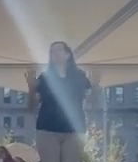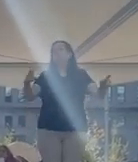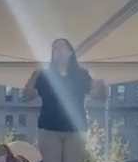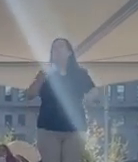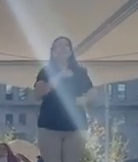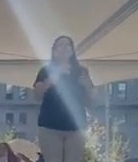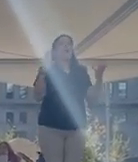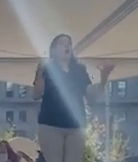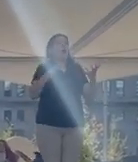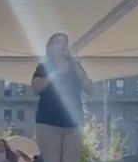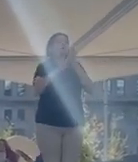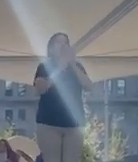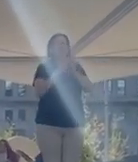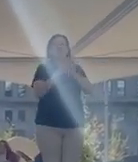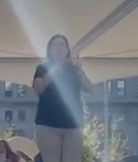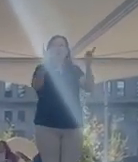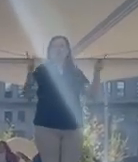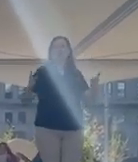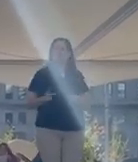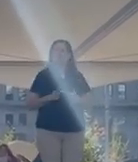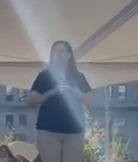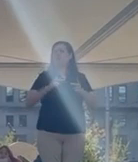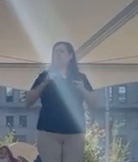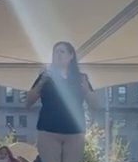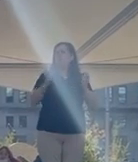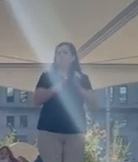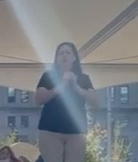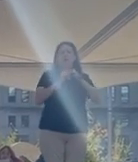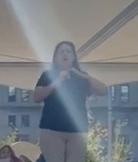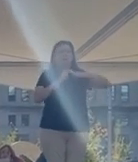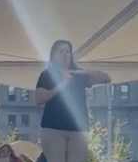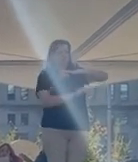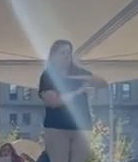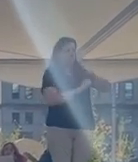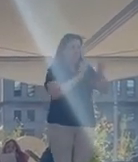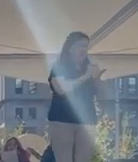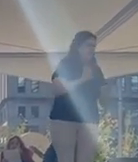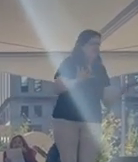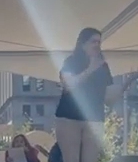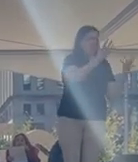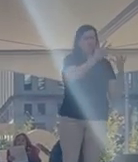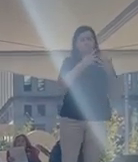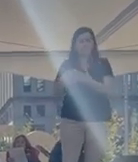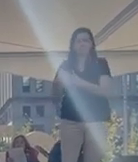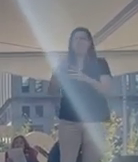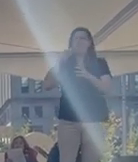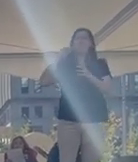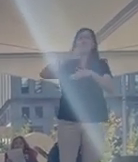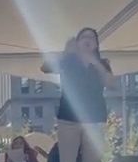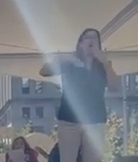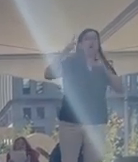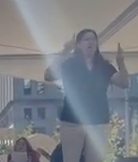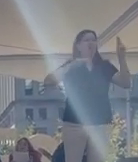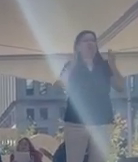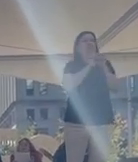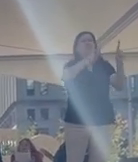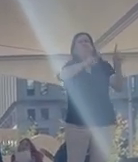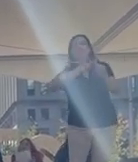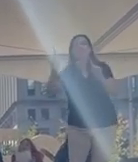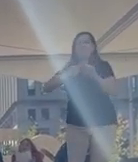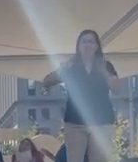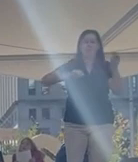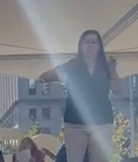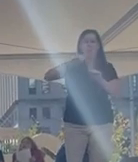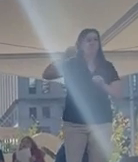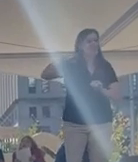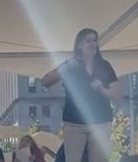We want to be a place where our infrastructure works for persons with all different mobility. We want